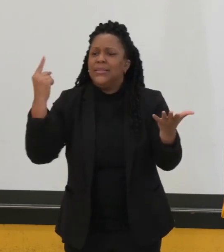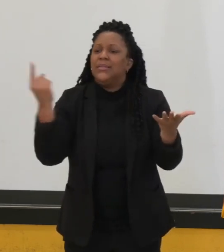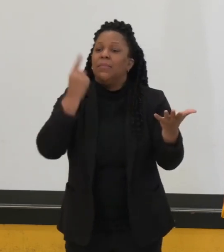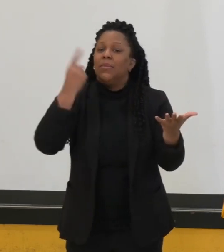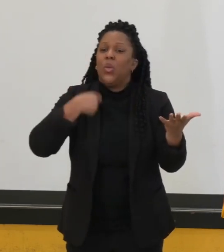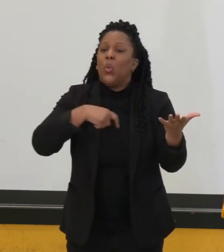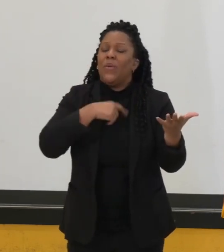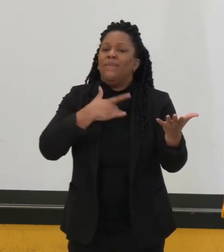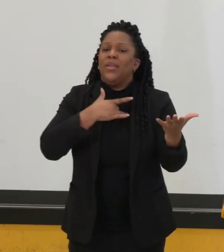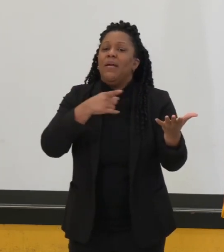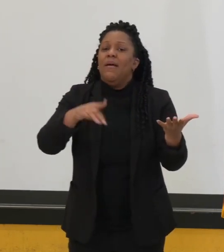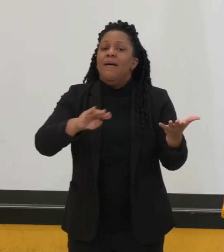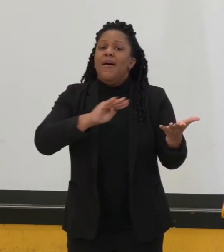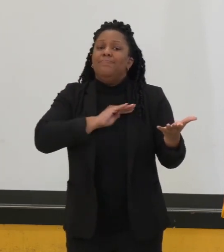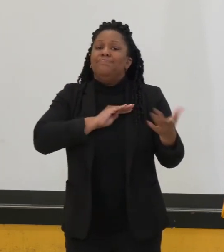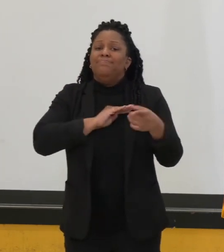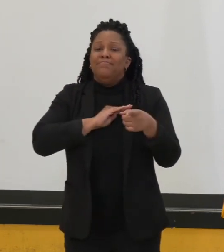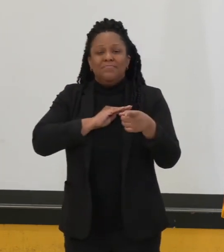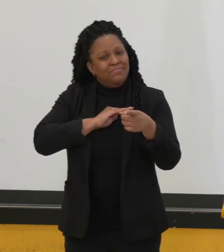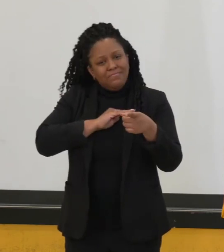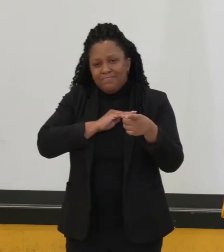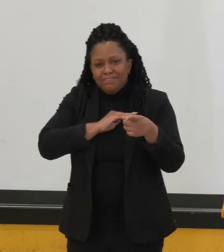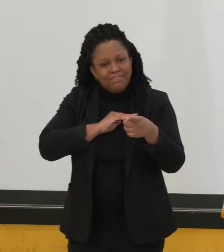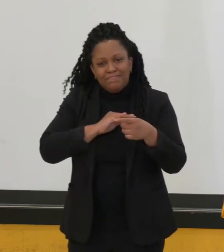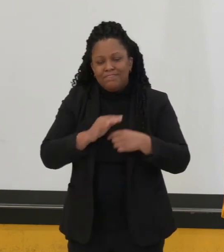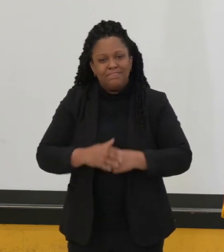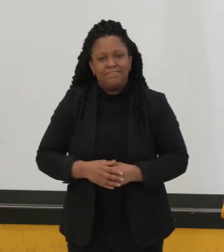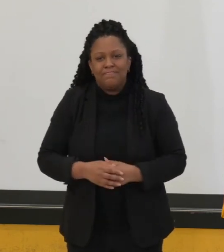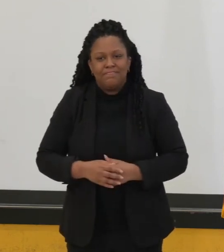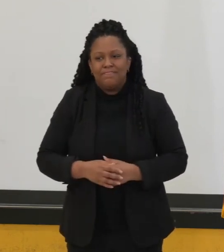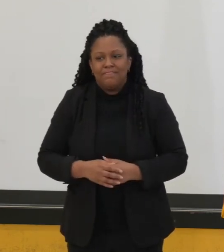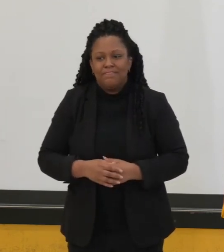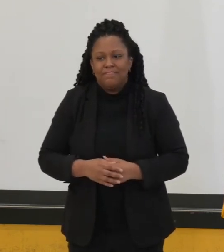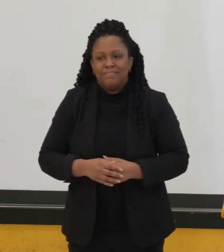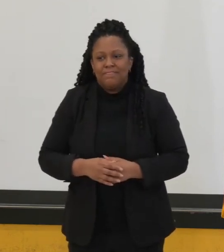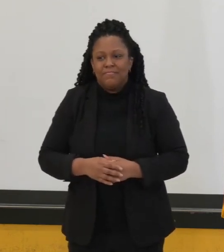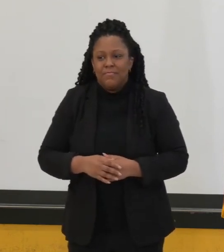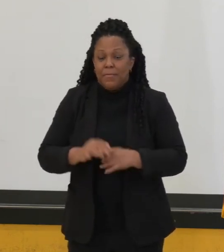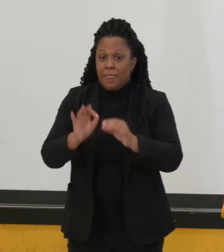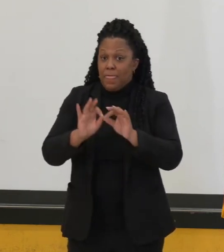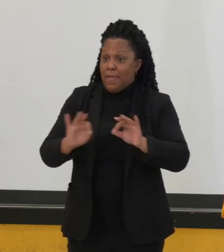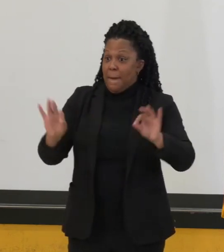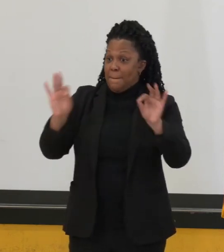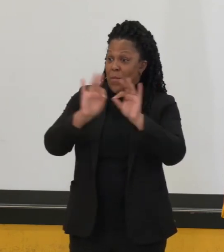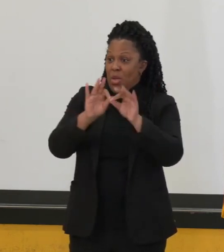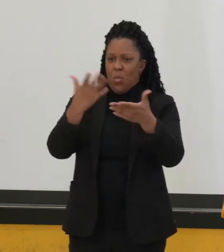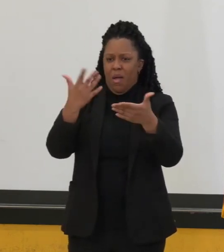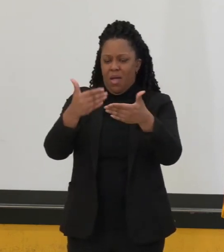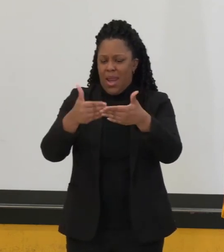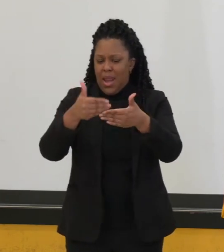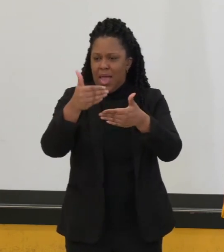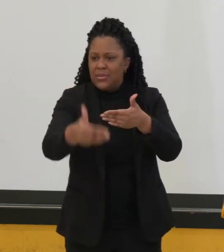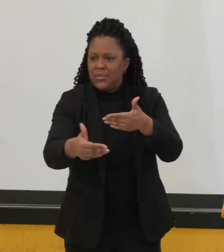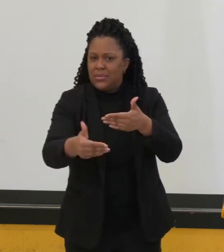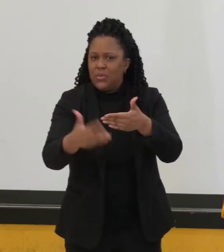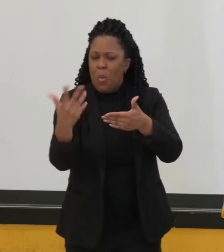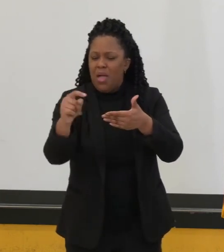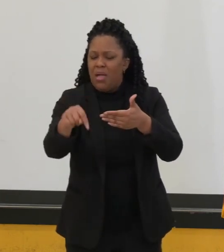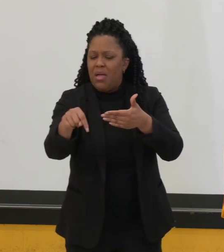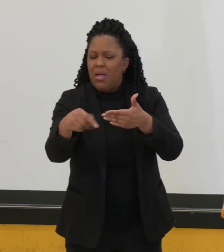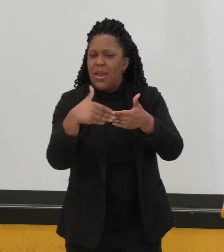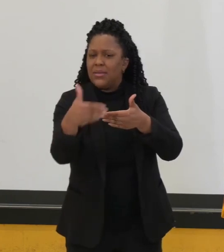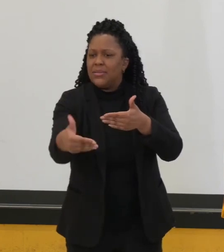this moment. It's about what we do next, what we do with this moment, what we do with this grief, what we do with